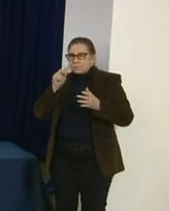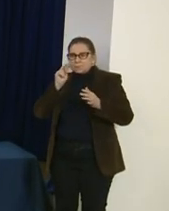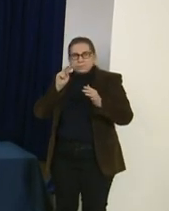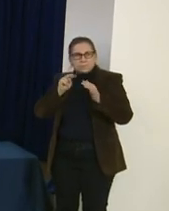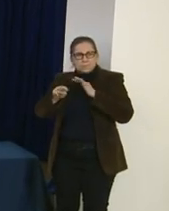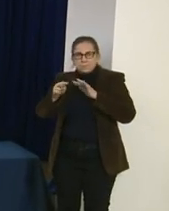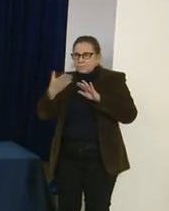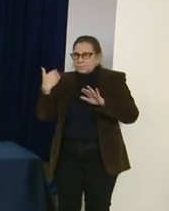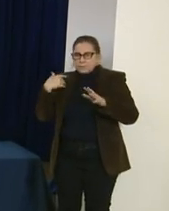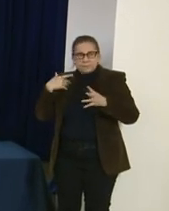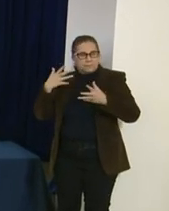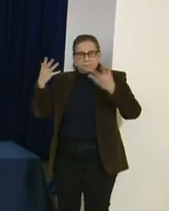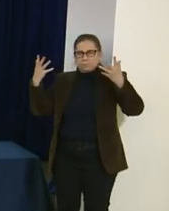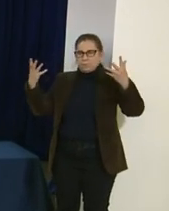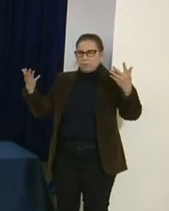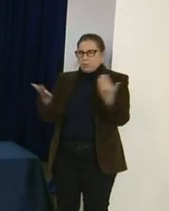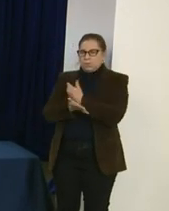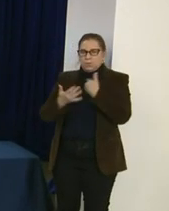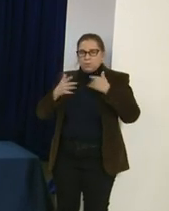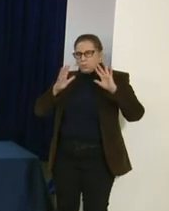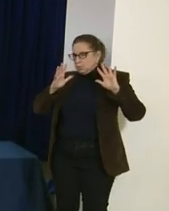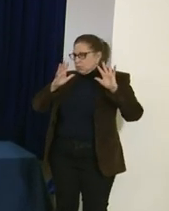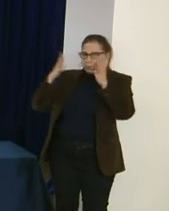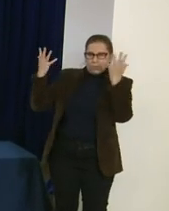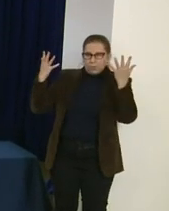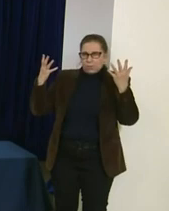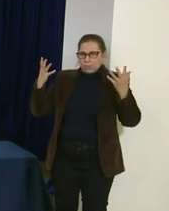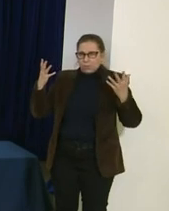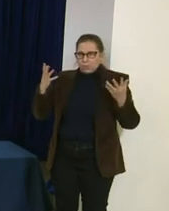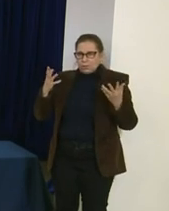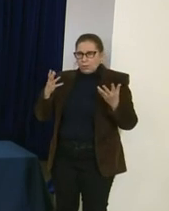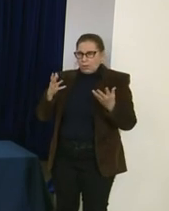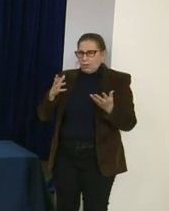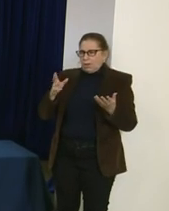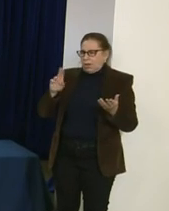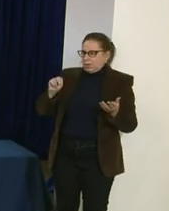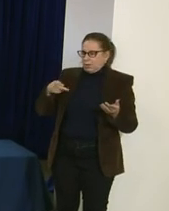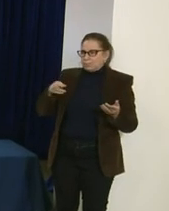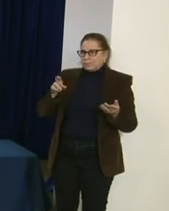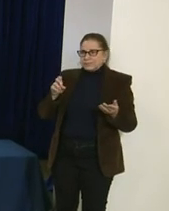make sure that we confront and that we move forward in our strategy to